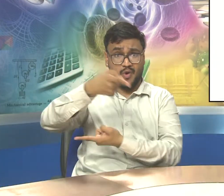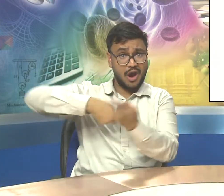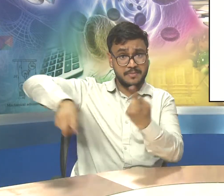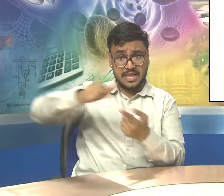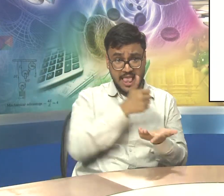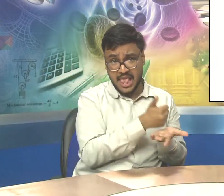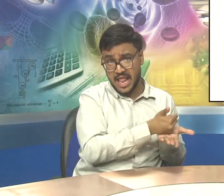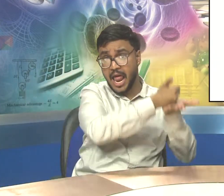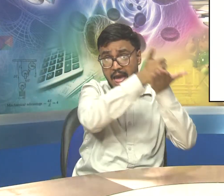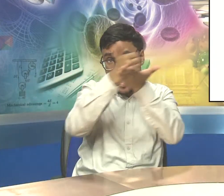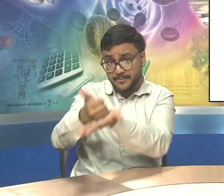people.